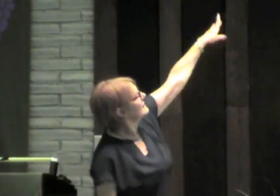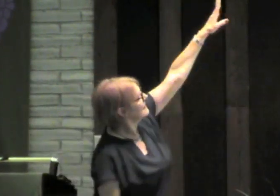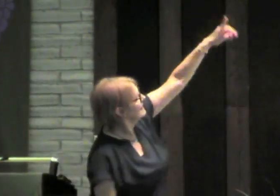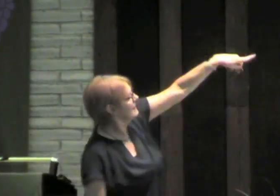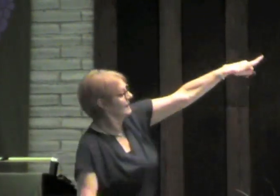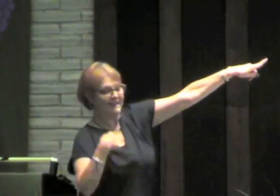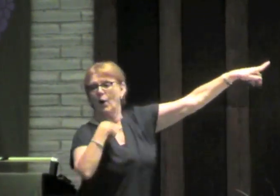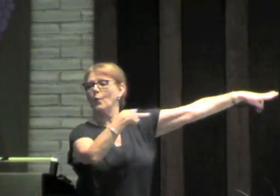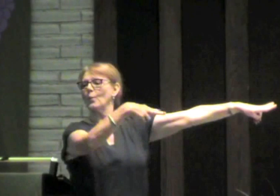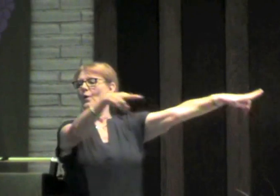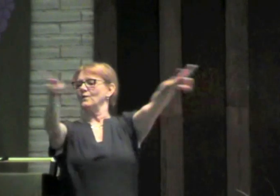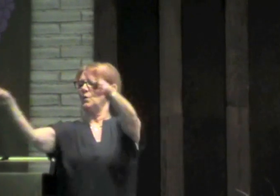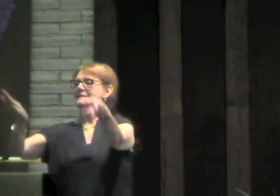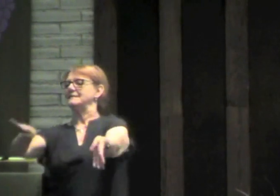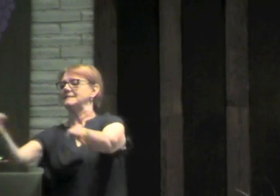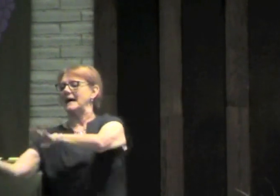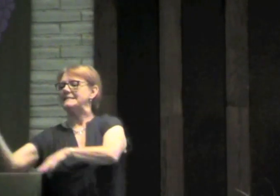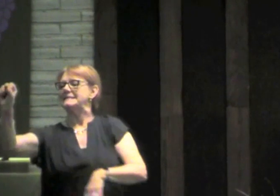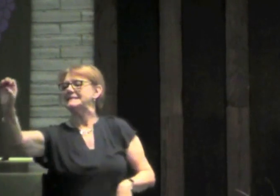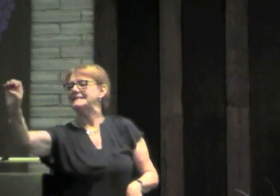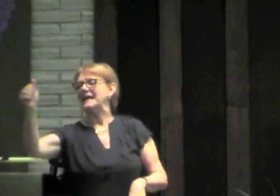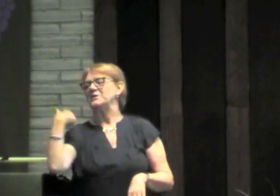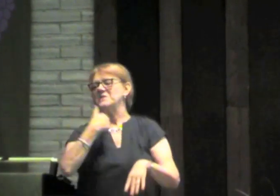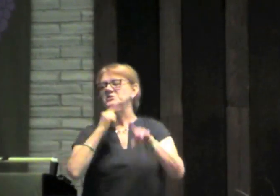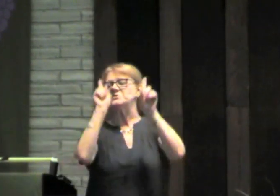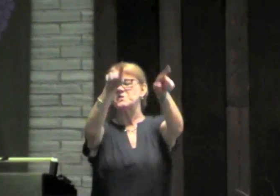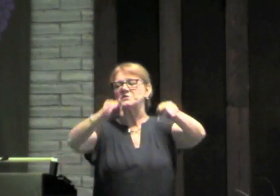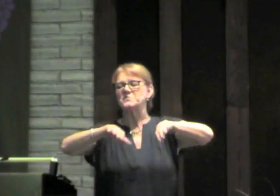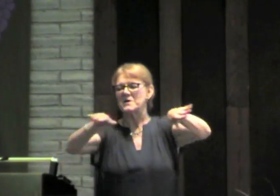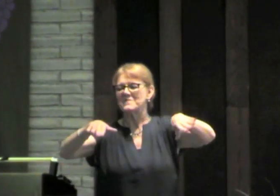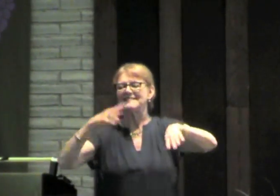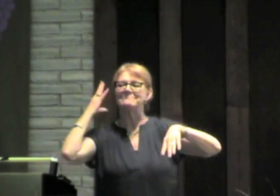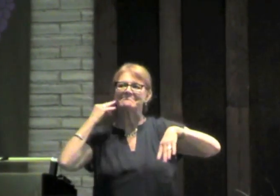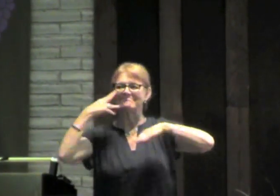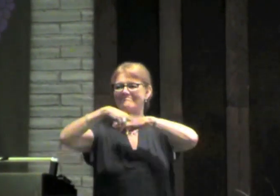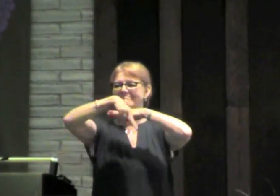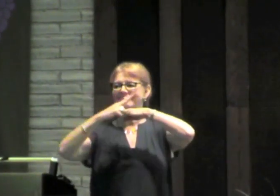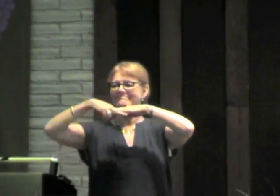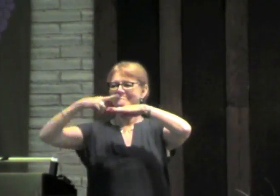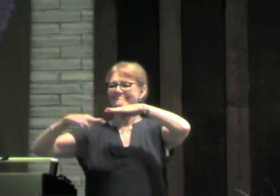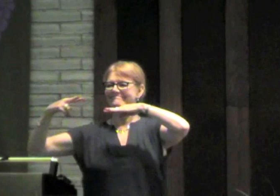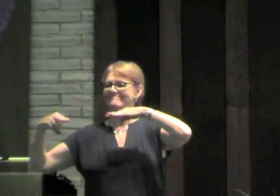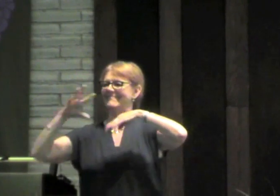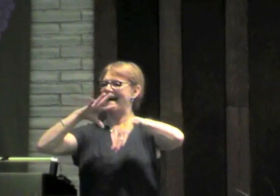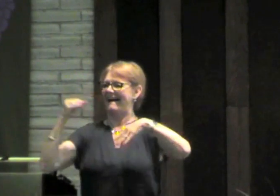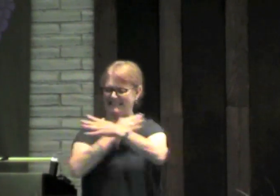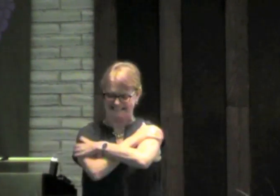the side of that, and there were 3 residences actually. And here it overlooks the Dead Sea, and I did have